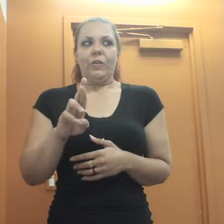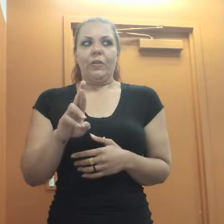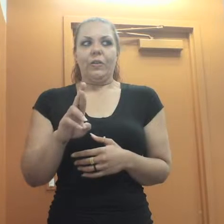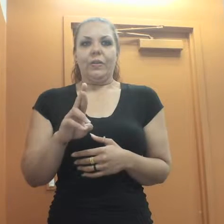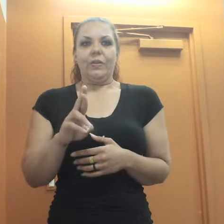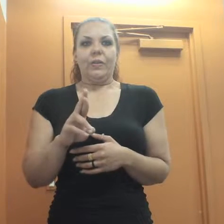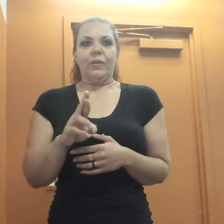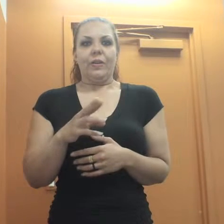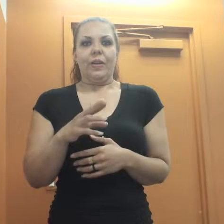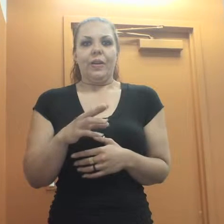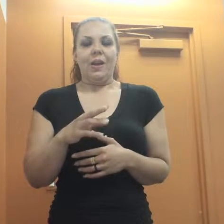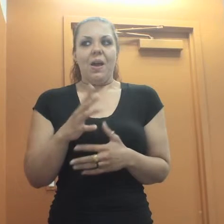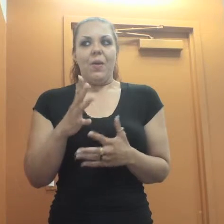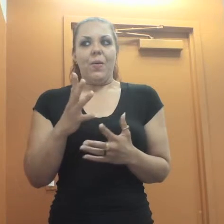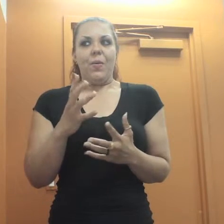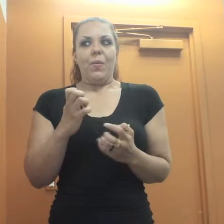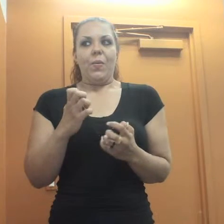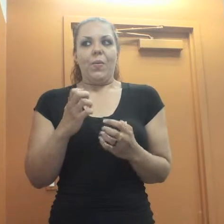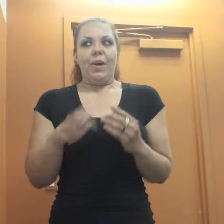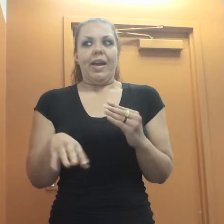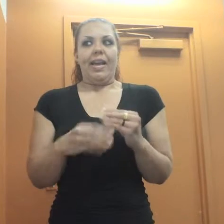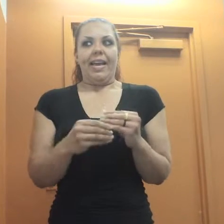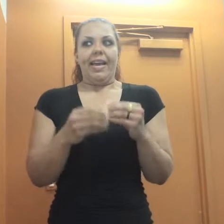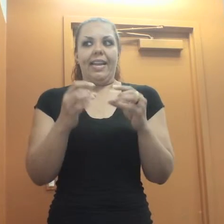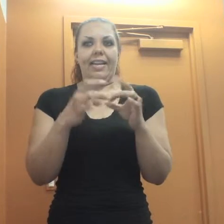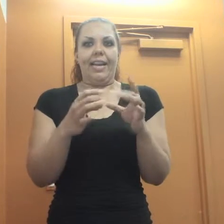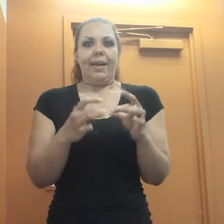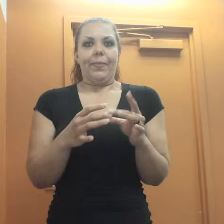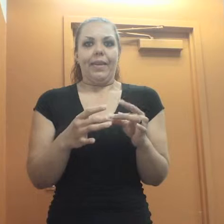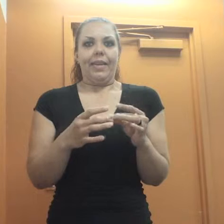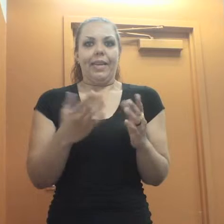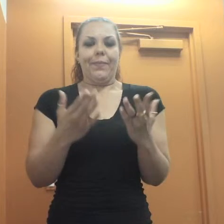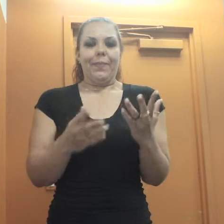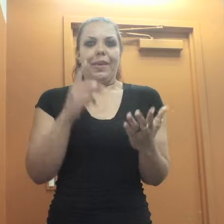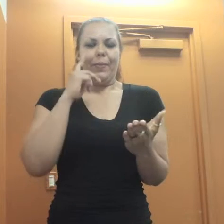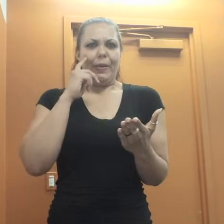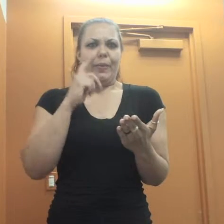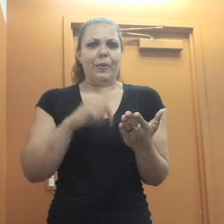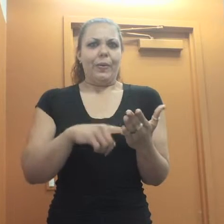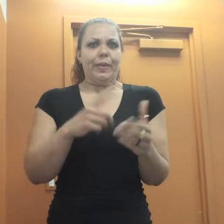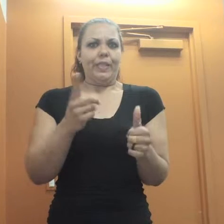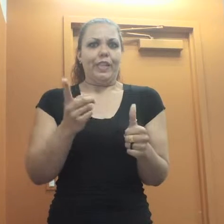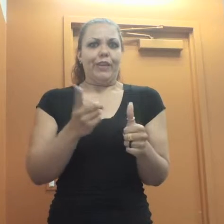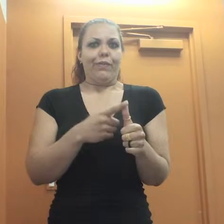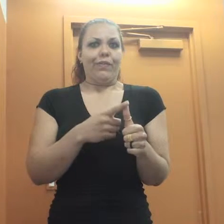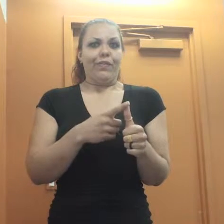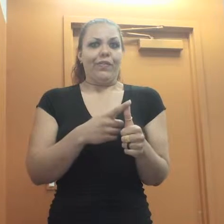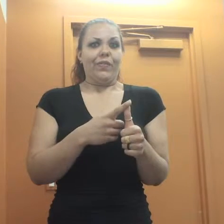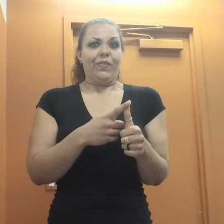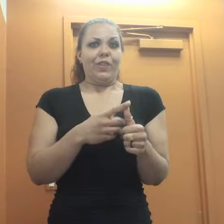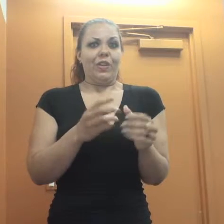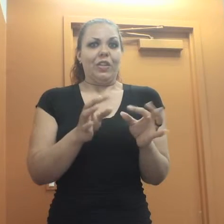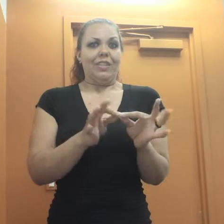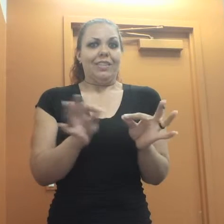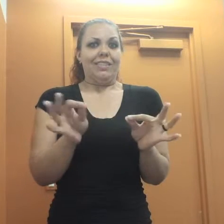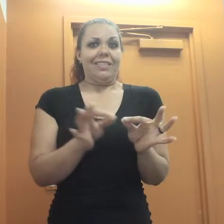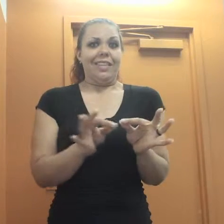I'd like to make a comment here. You may have noticed that in the original statement of the problem, an AQ was put in parentheses after the symbols